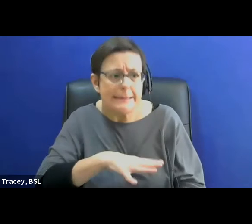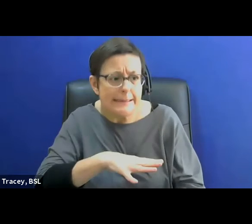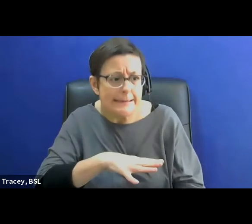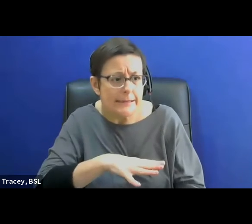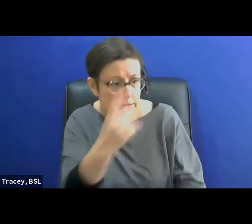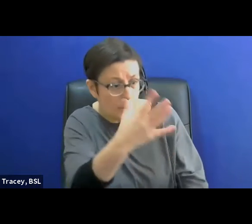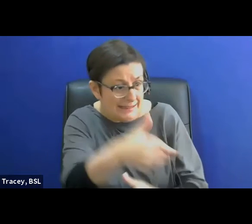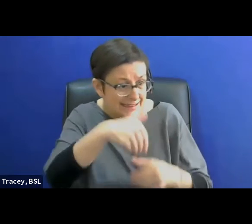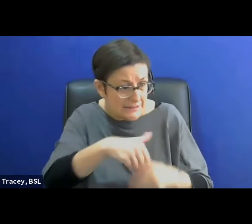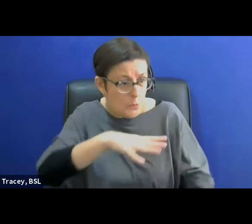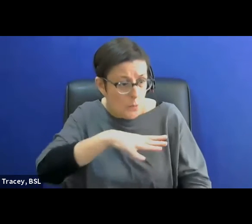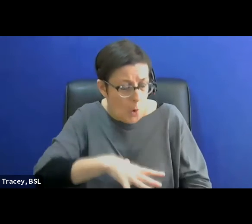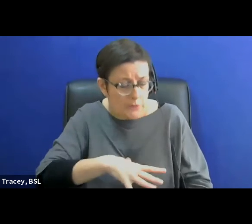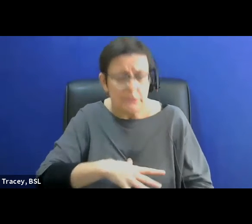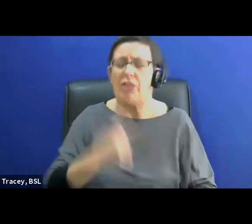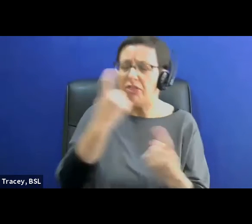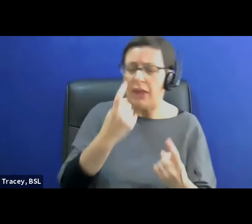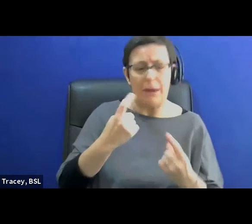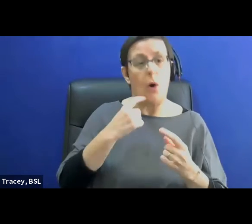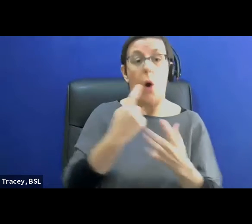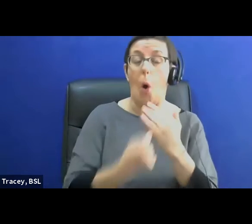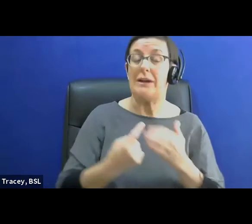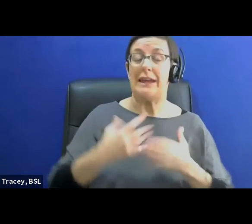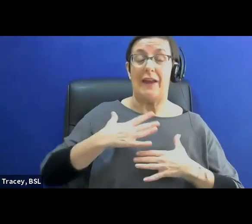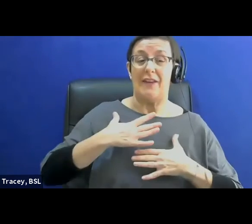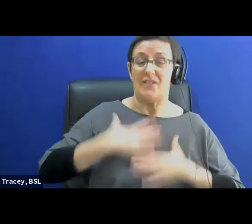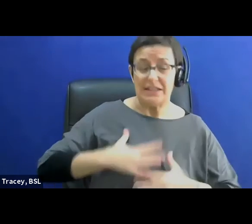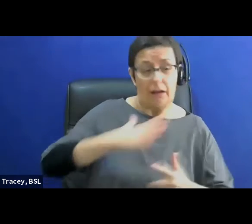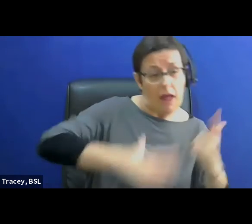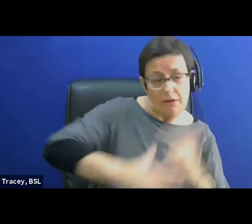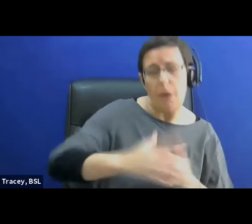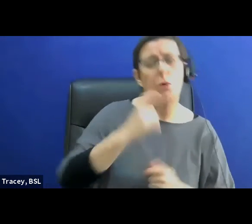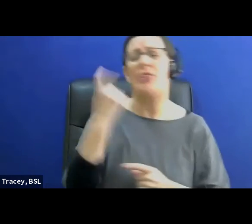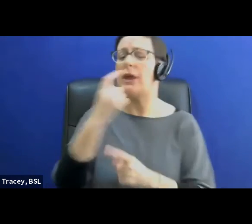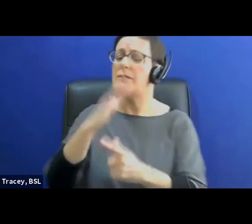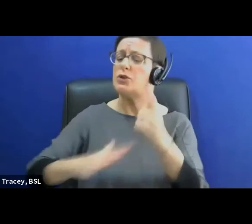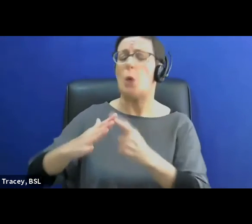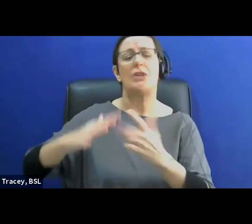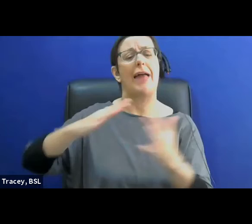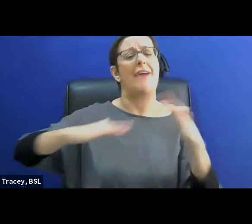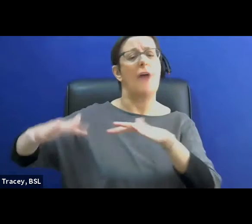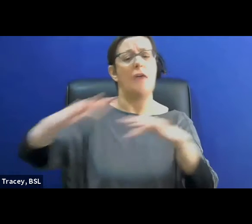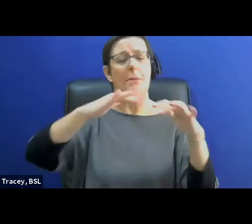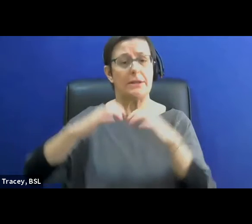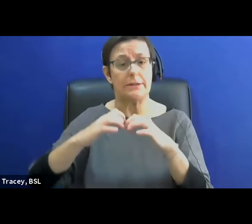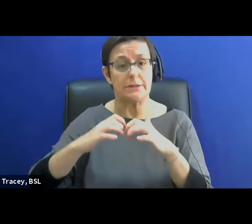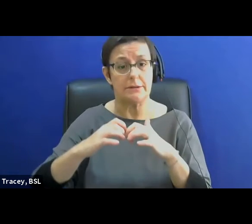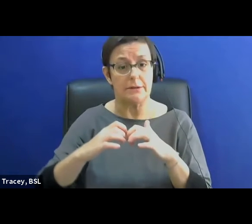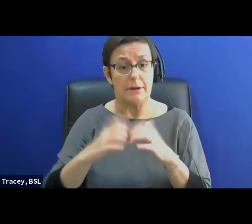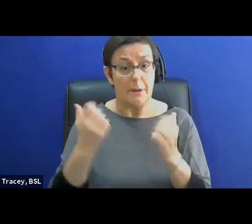and also the social environment as well. And then the application, it's making the application relevant, making